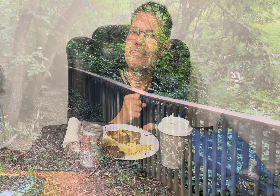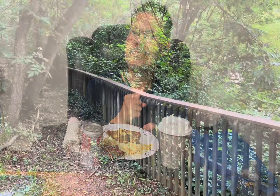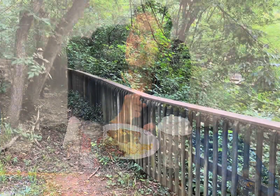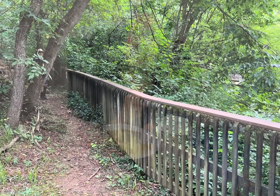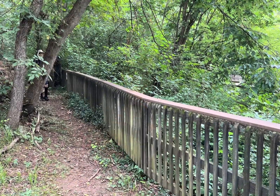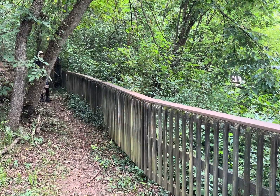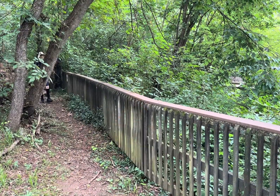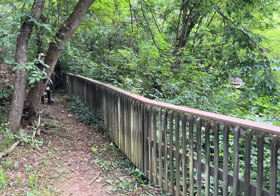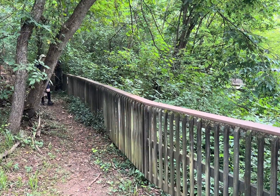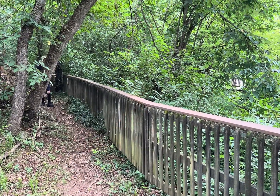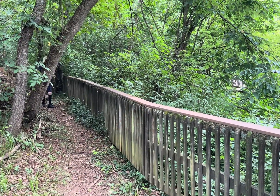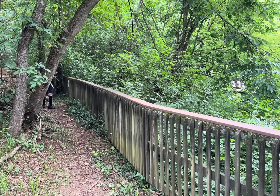milk.